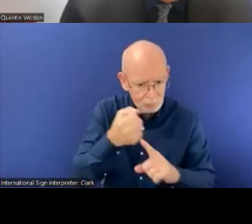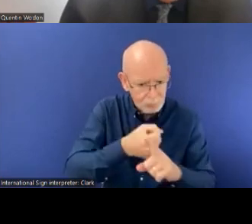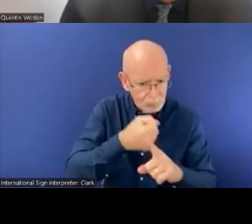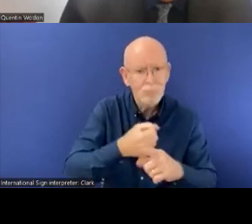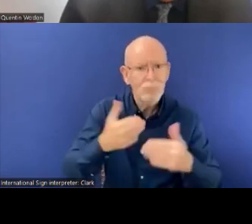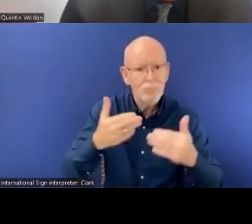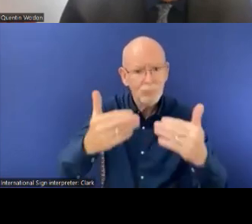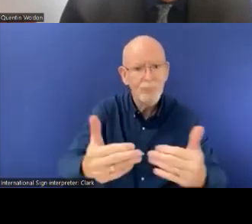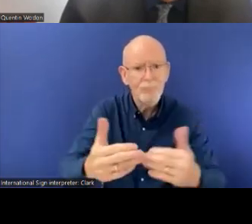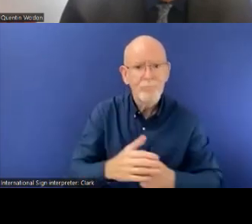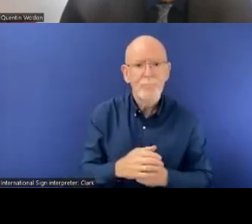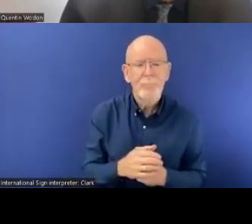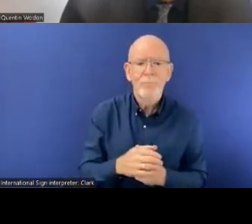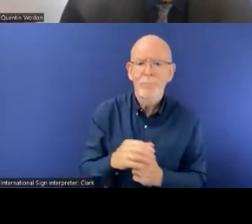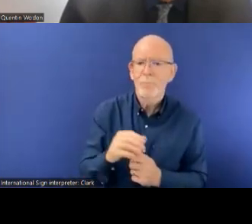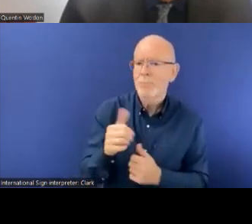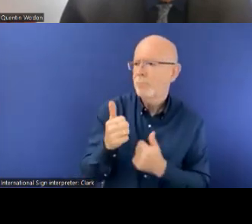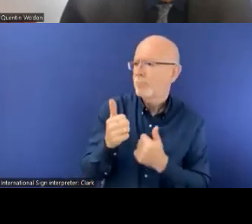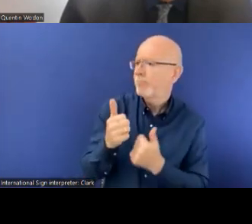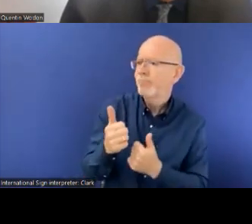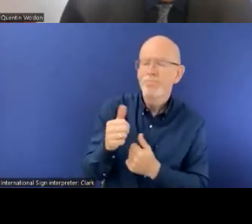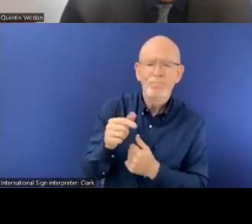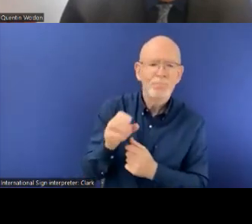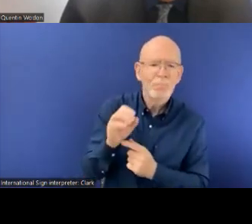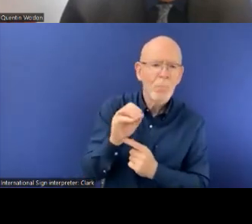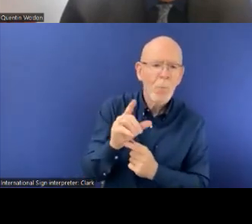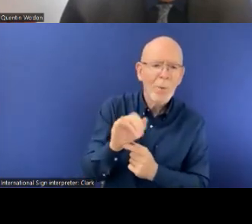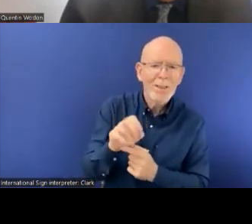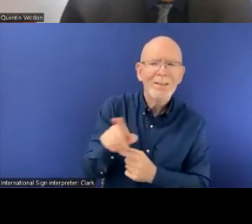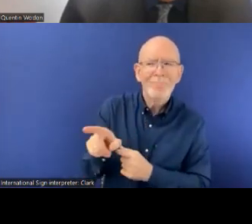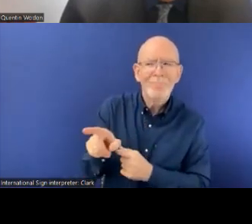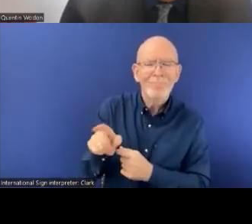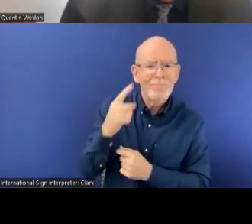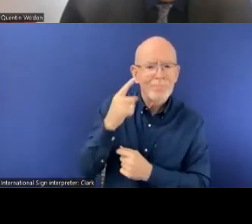you agree with that? And what would be your remedy if you do?